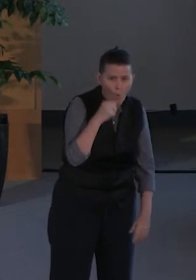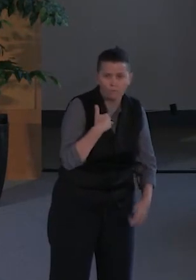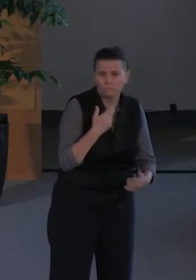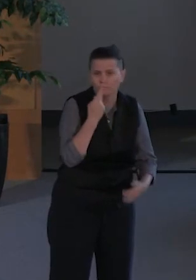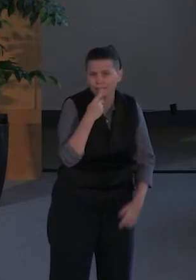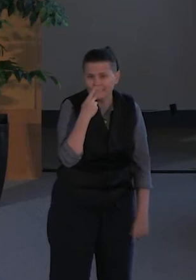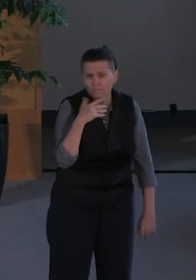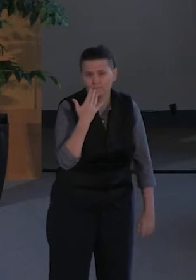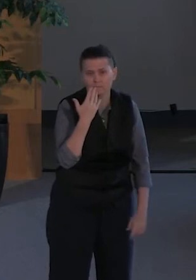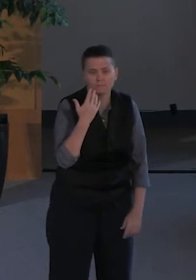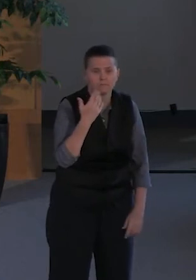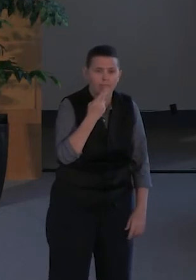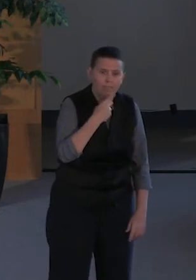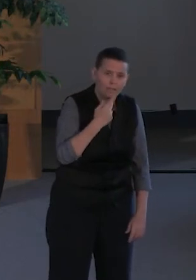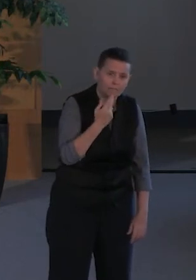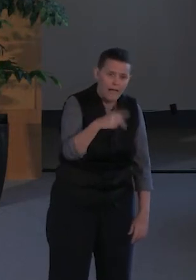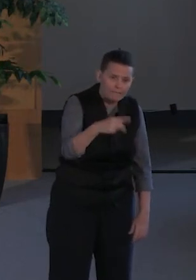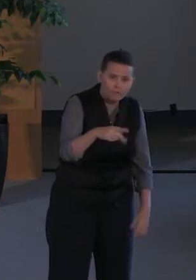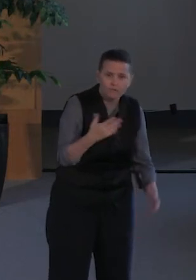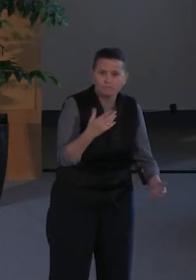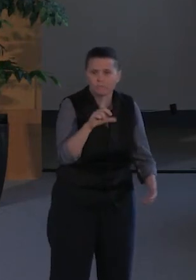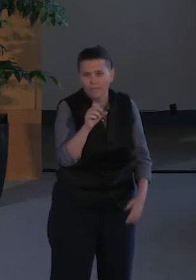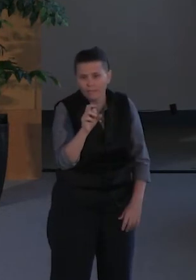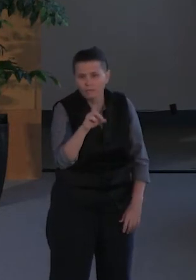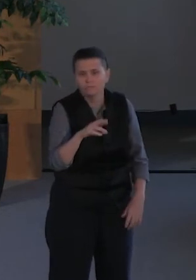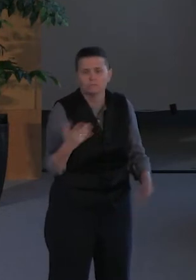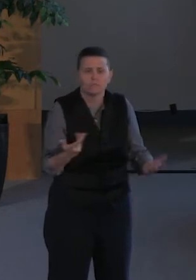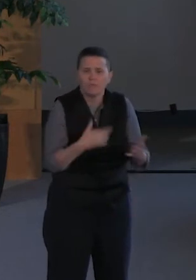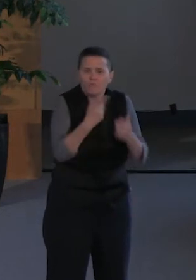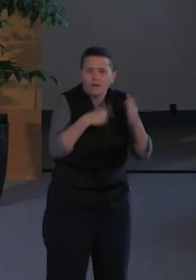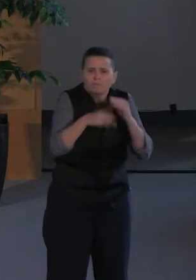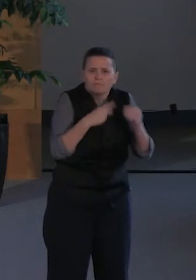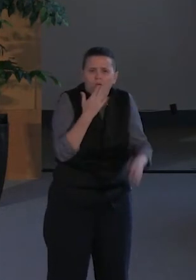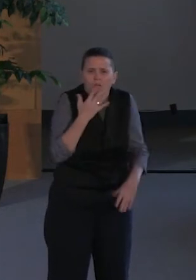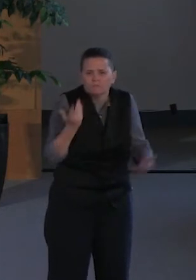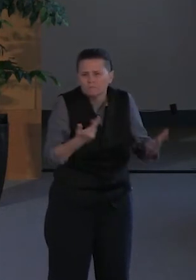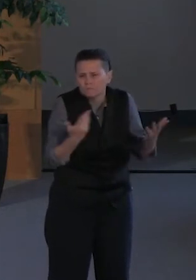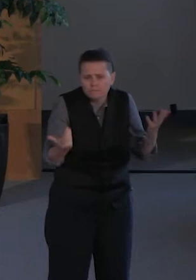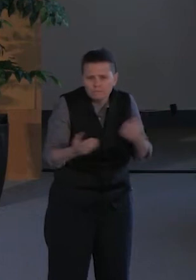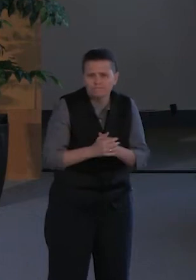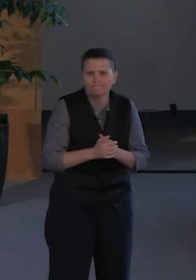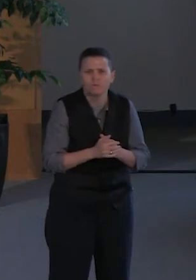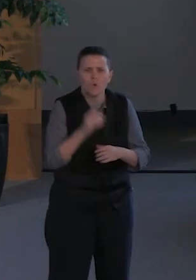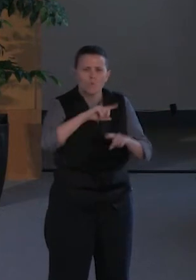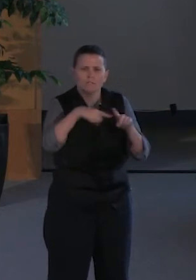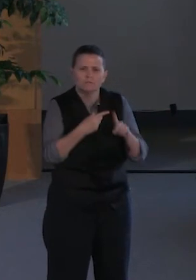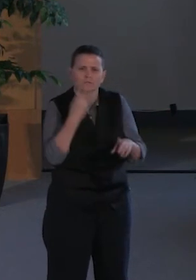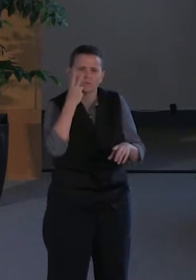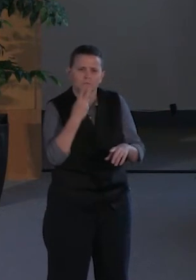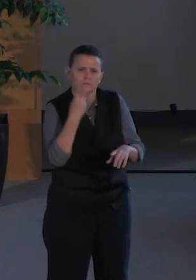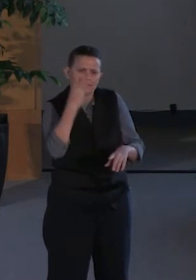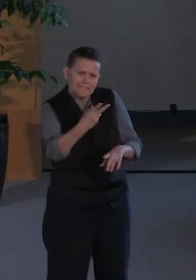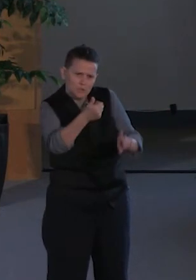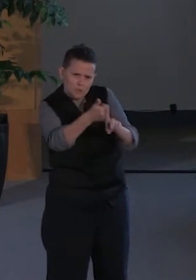lavender? When you see the truth of who you are, your true essence, what does